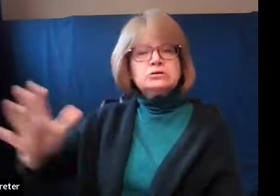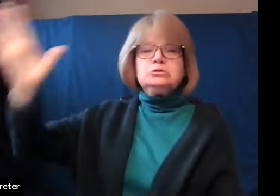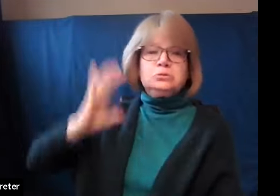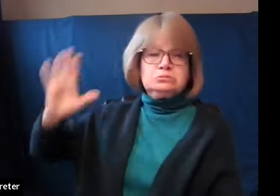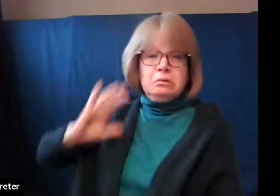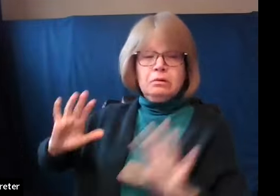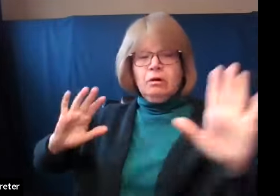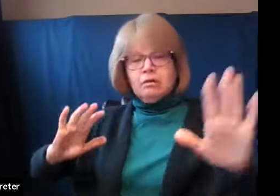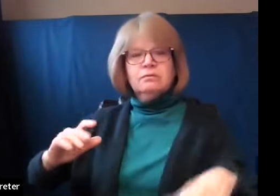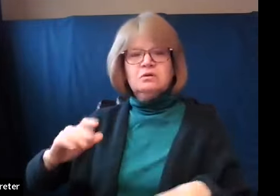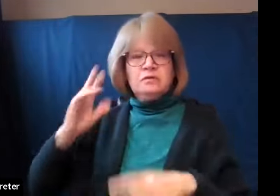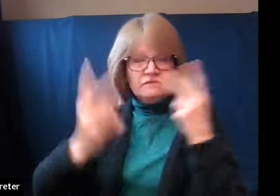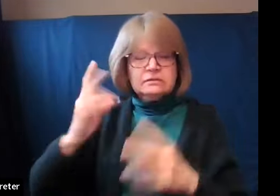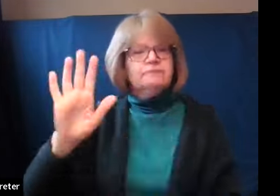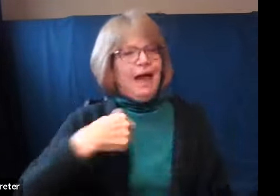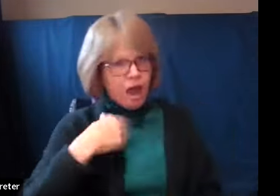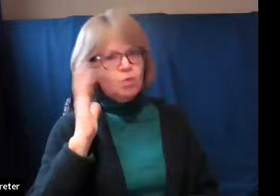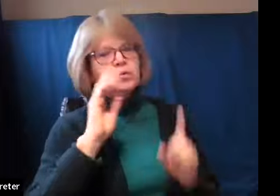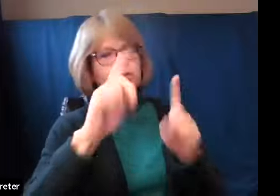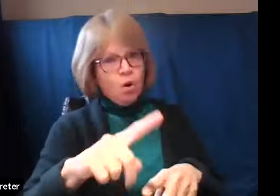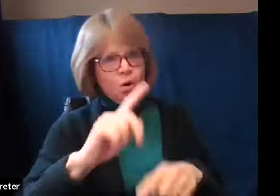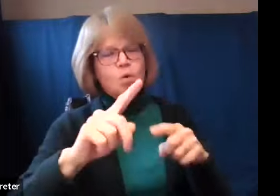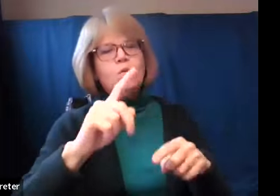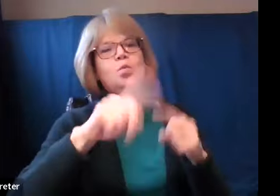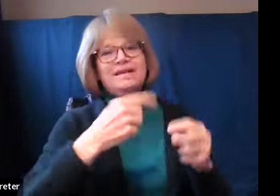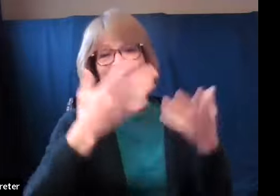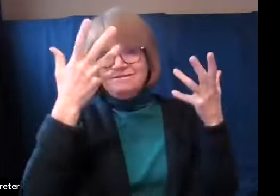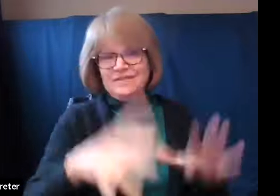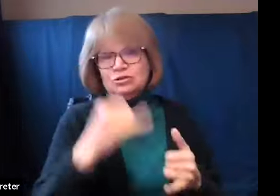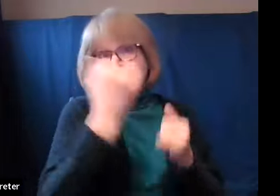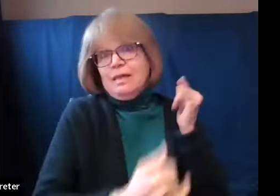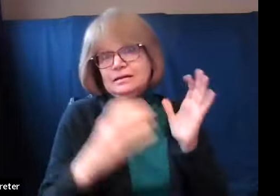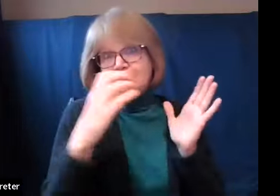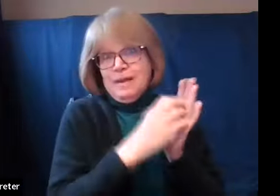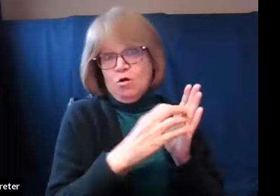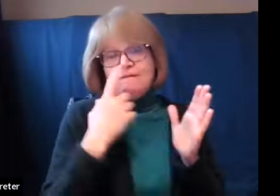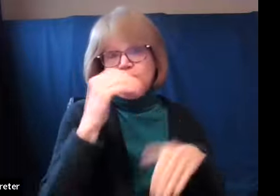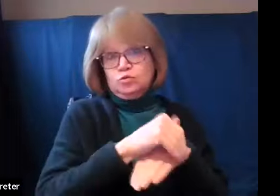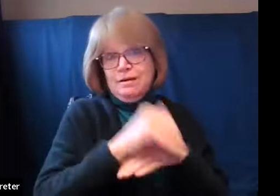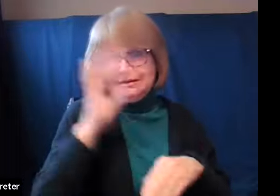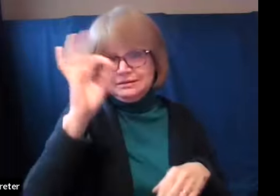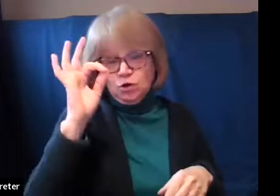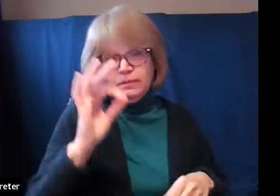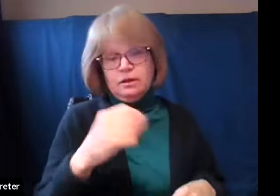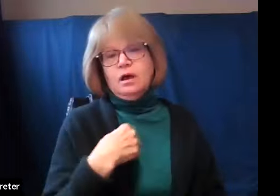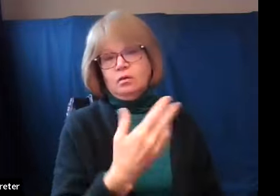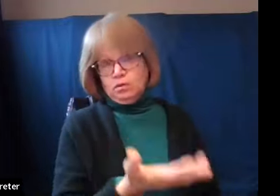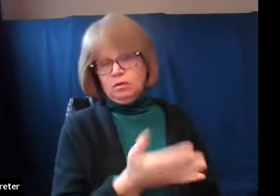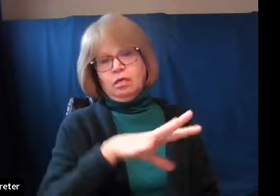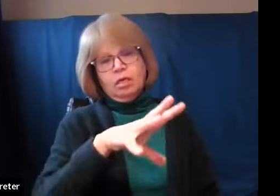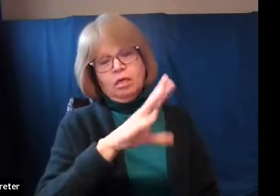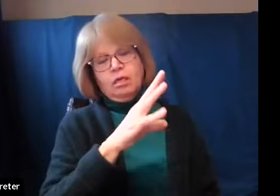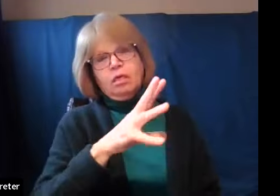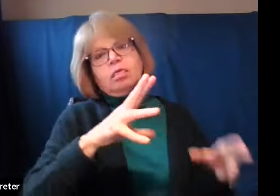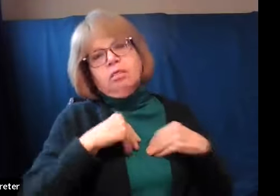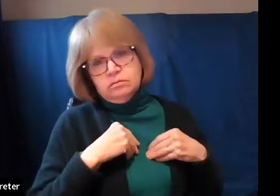"I'll stop by as soon as I finish this last paragraph for tonight's sermon," the Reverend Cutler interjected as an olive branch